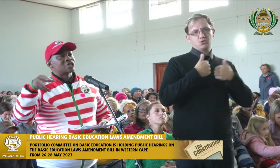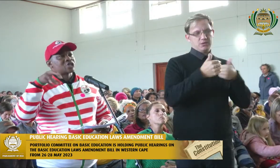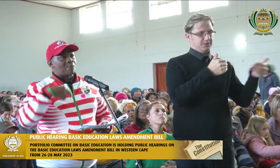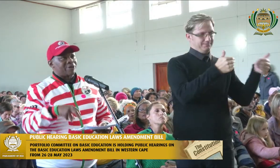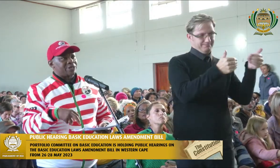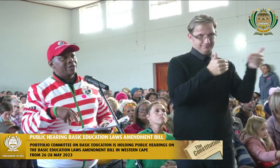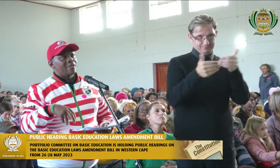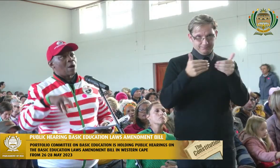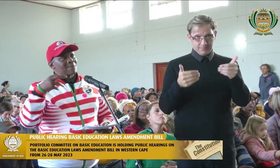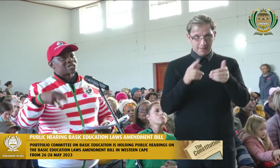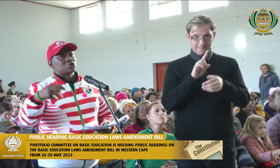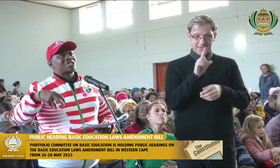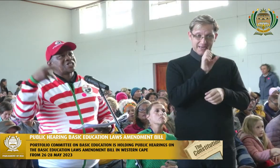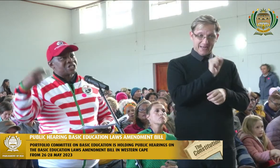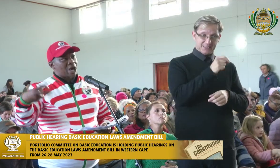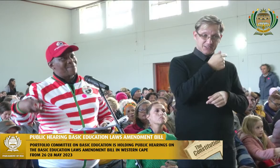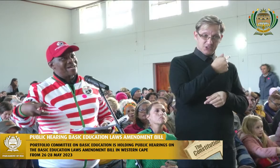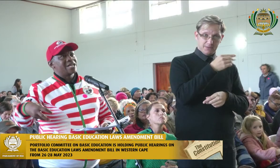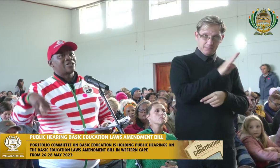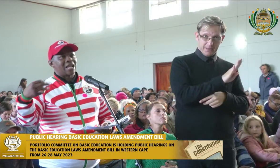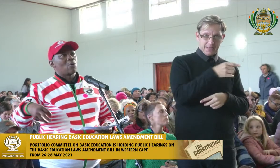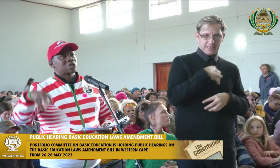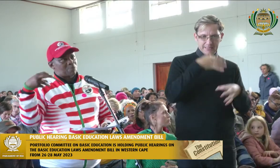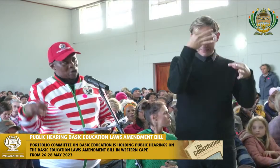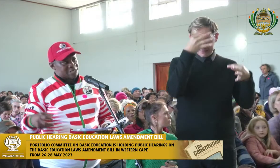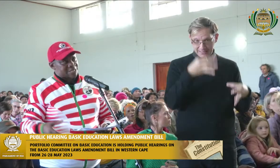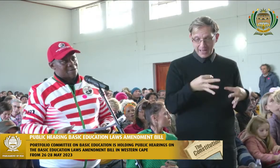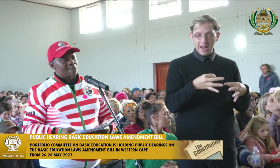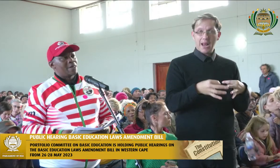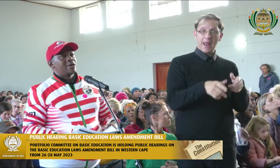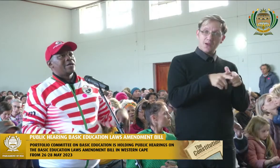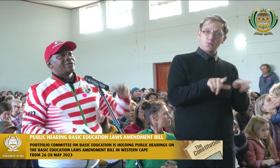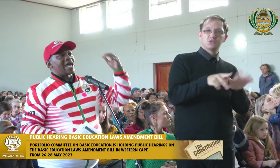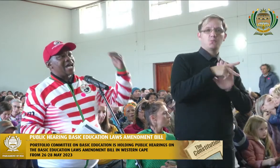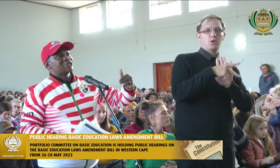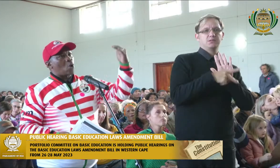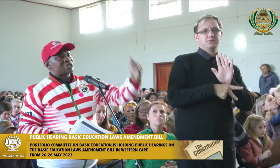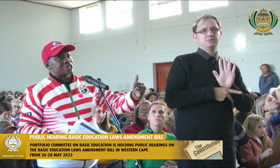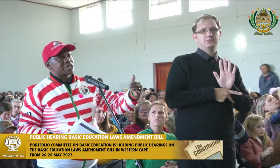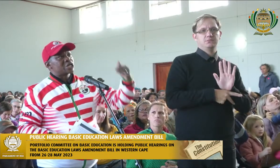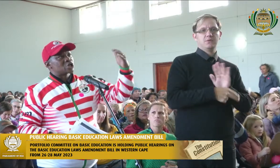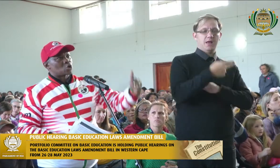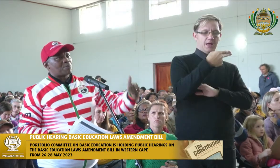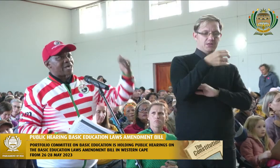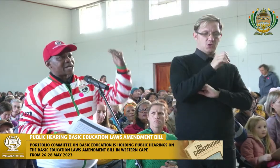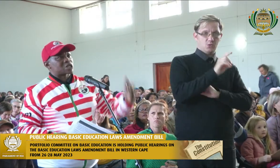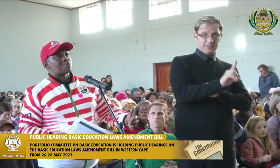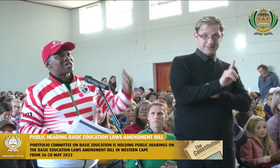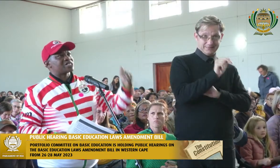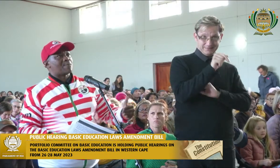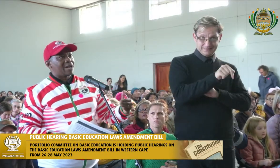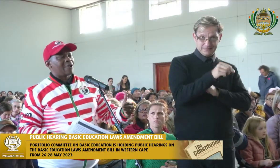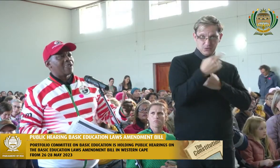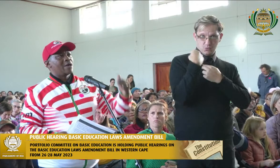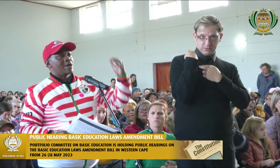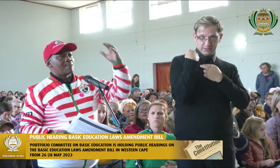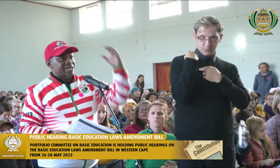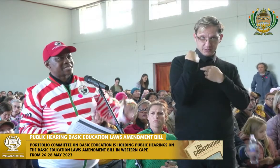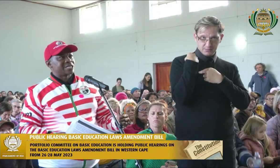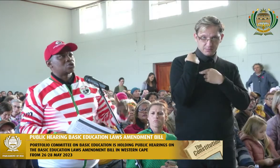The SGB must not determine the language policy. The HOD should be a